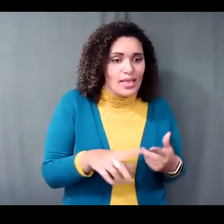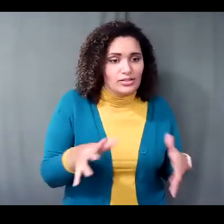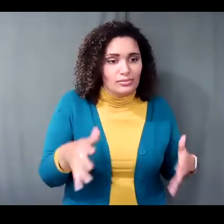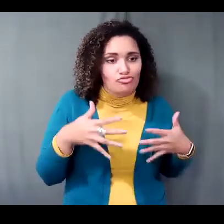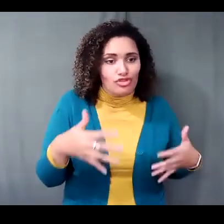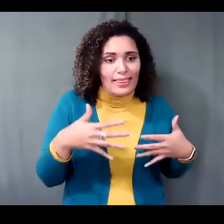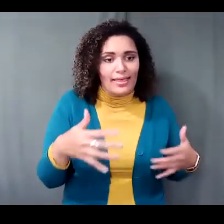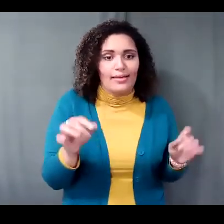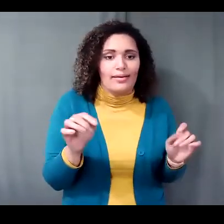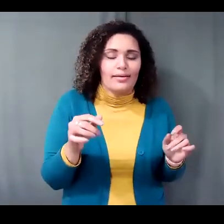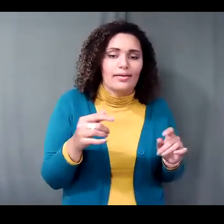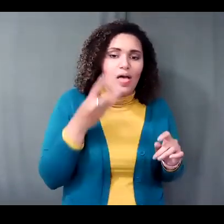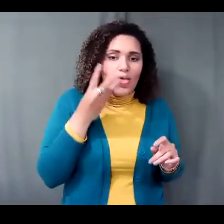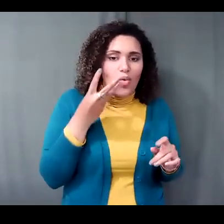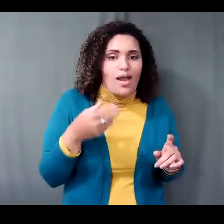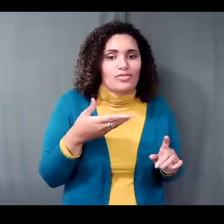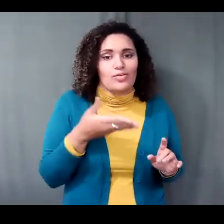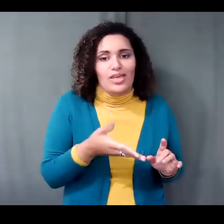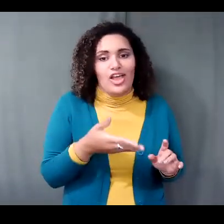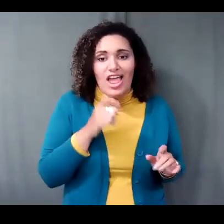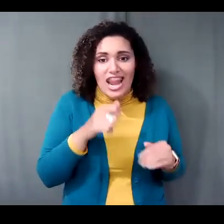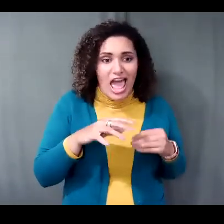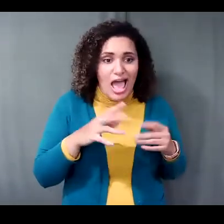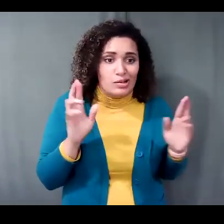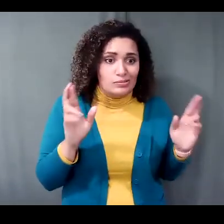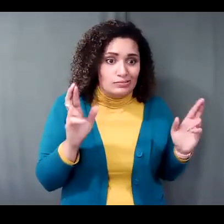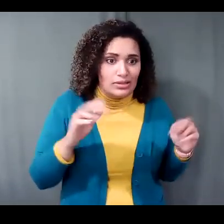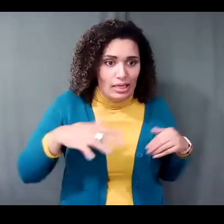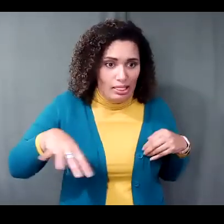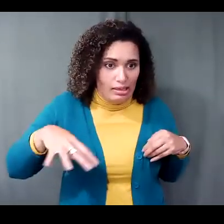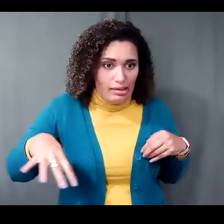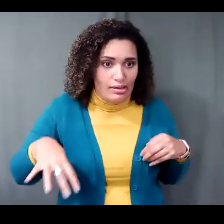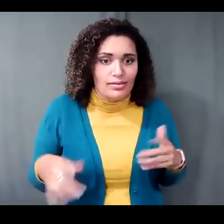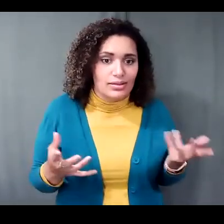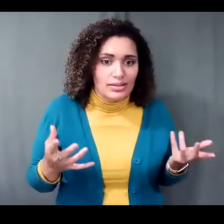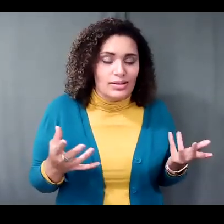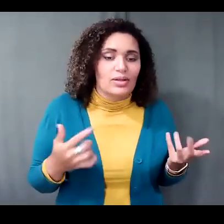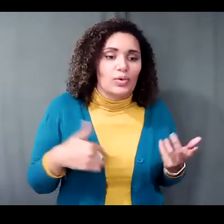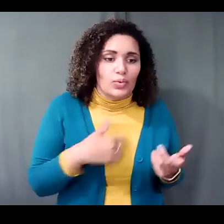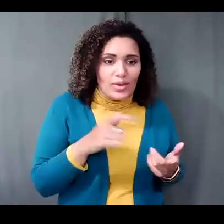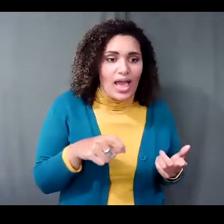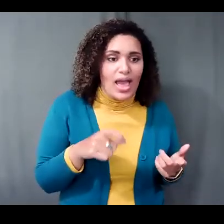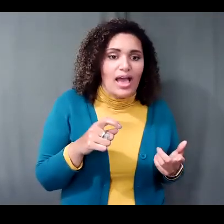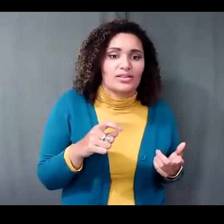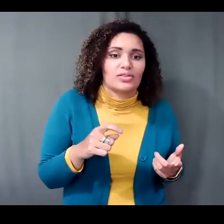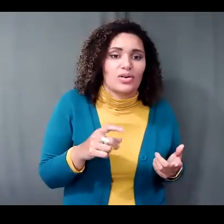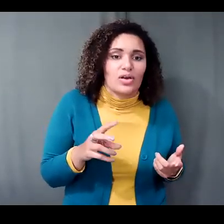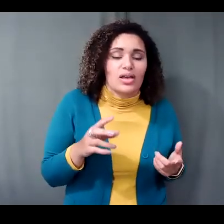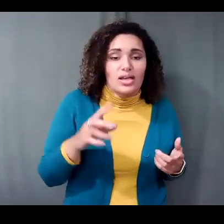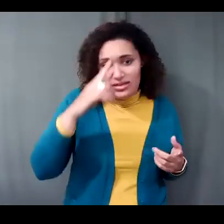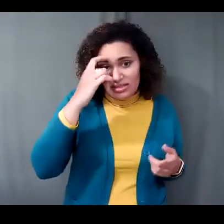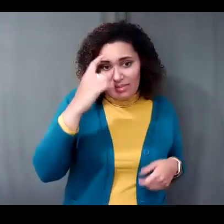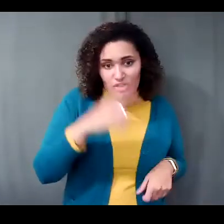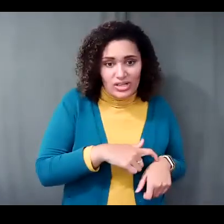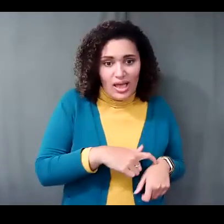one, the Terra Sol will ferment for 4, 5, 6 months sometimes, because it slowly starts